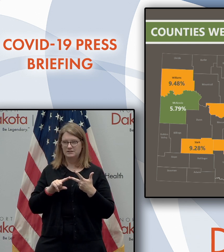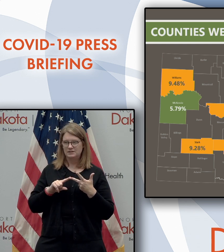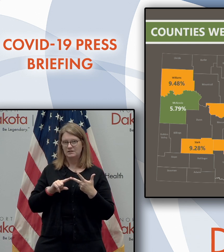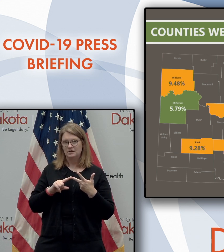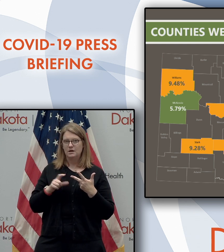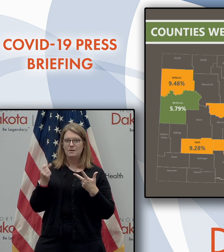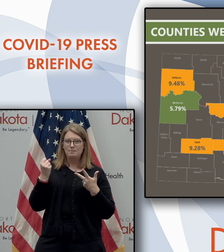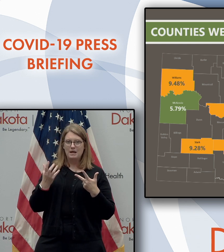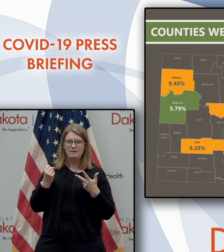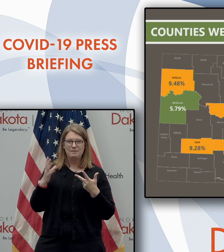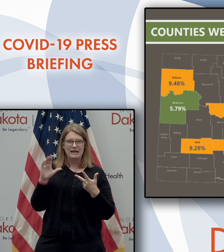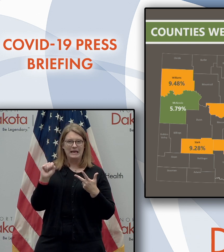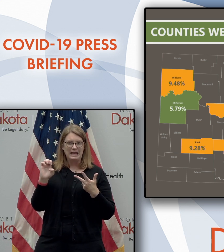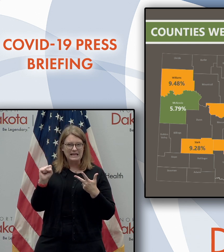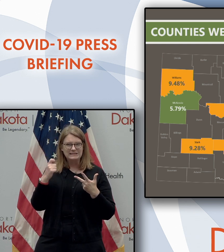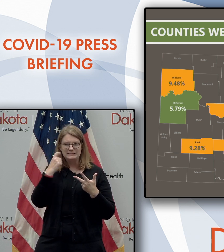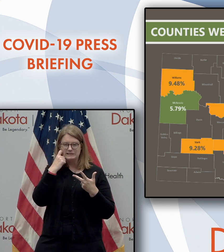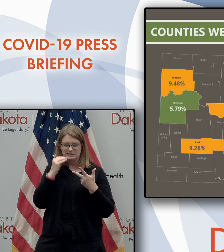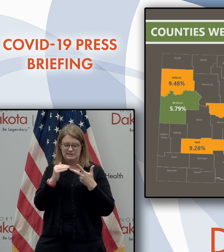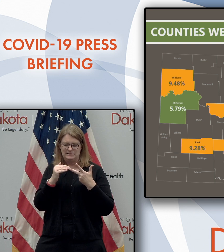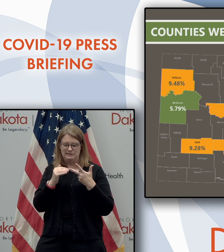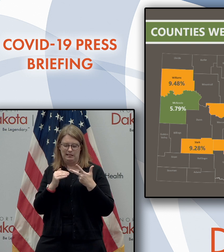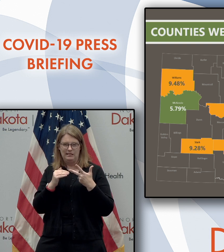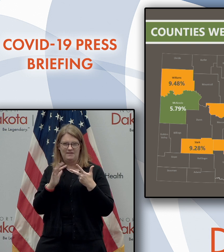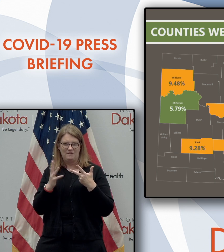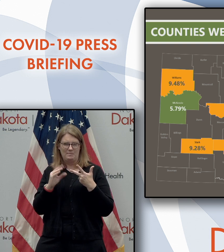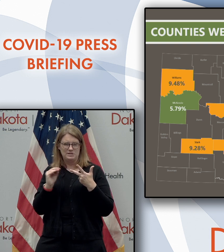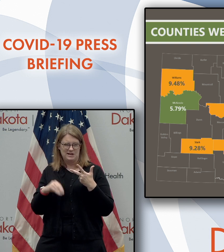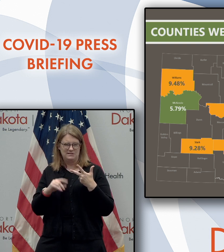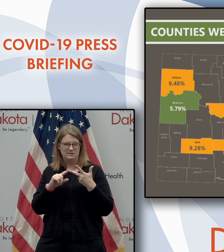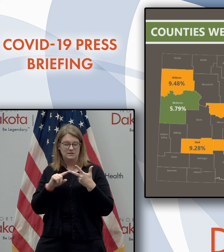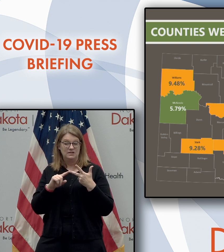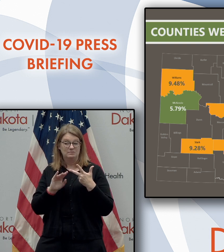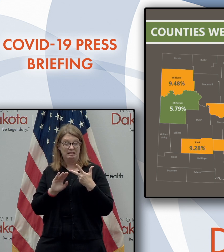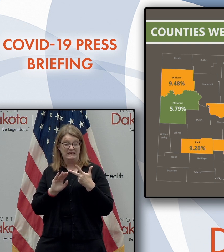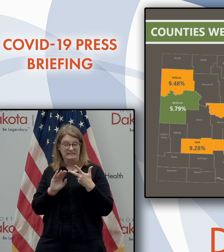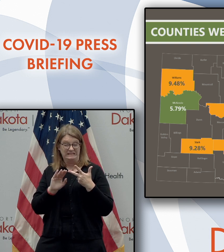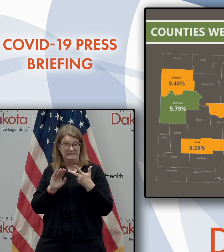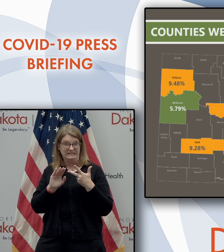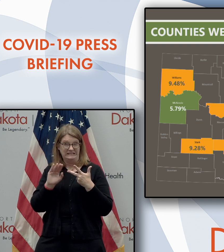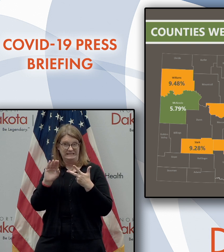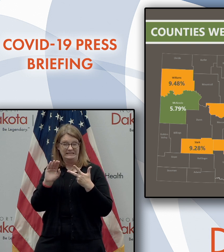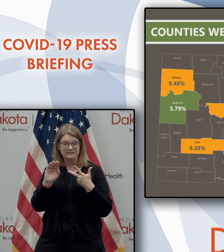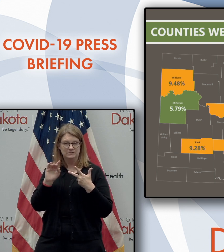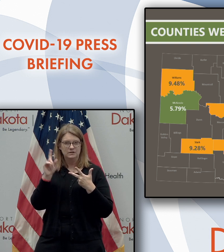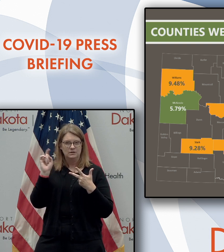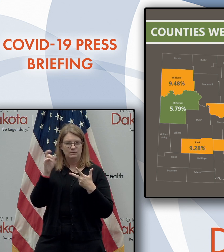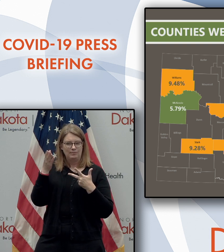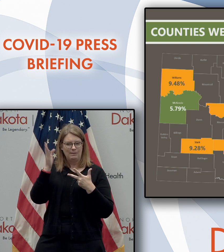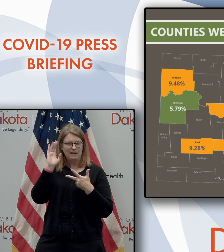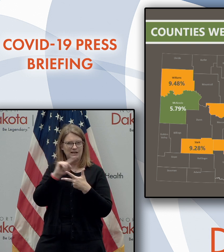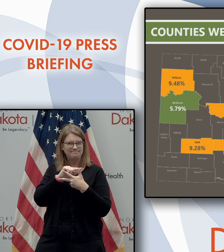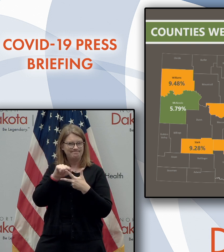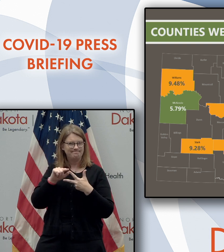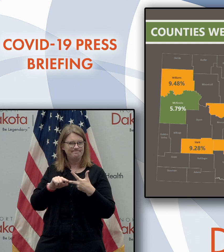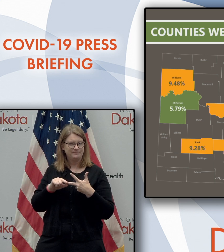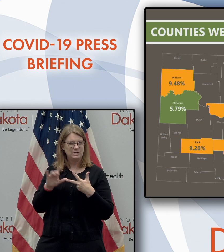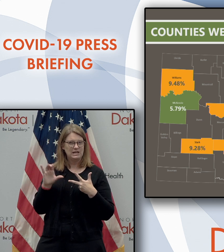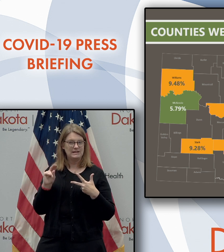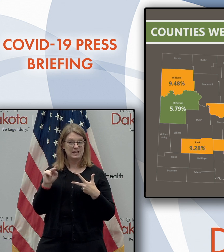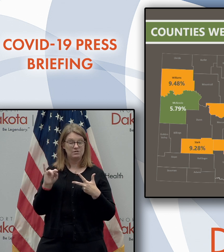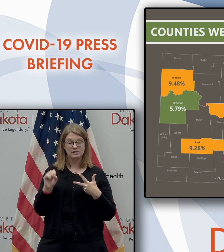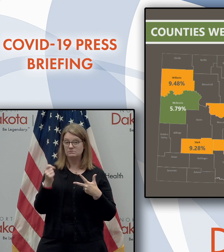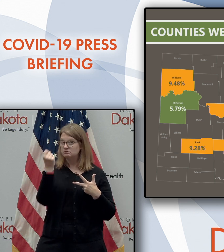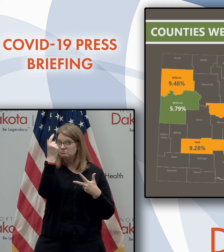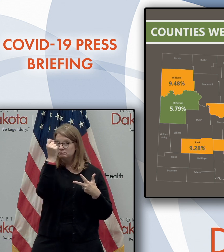hundreds of cases, but they're just below the 5% rate, but again, climbing up again. So we want to pay attention closely to those. And so if you're in